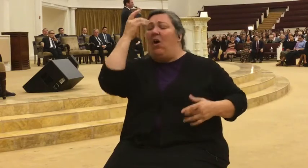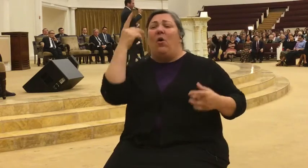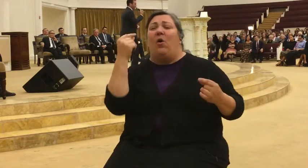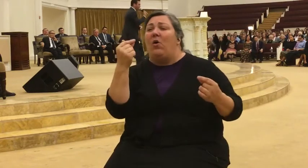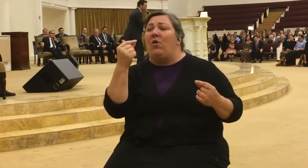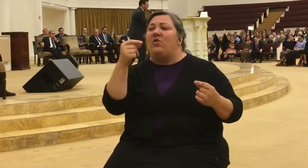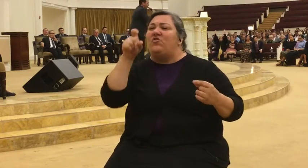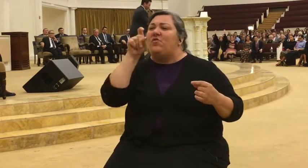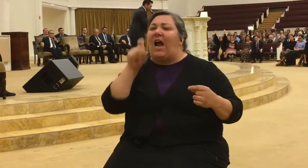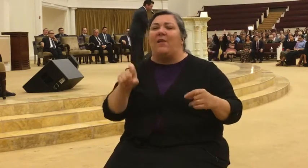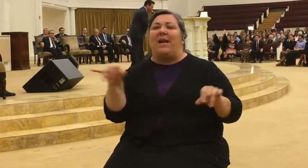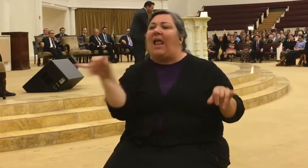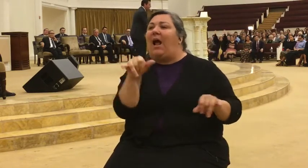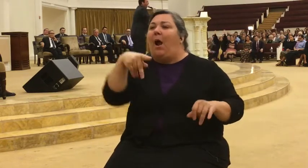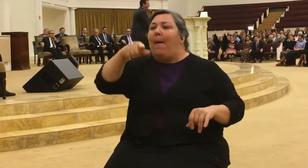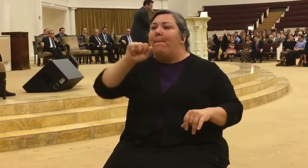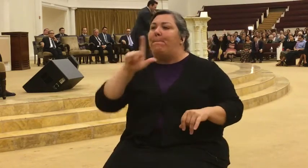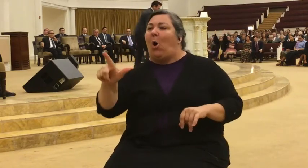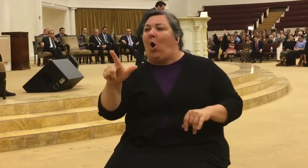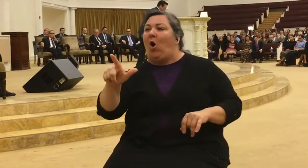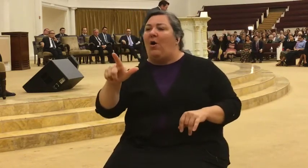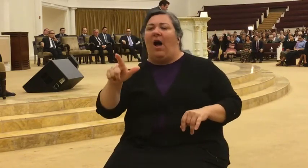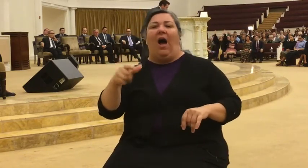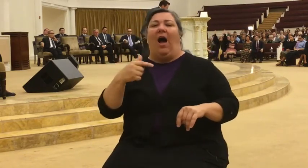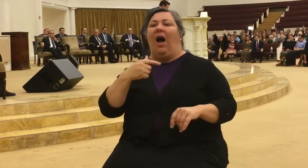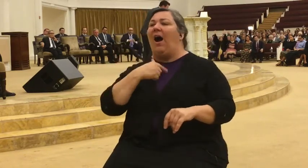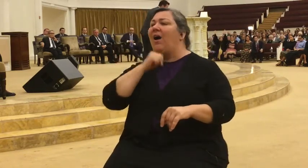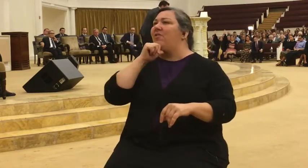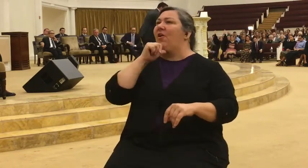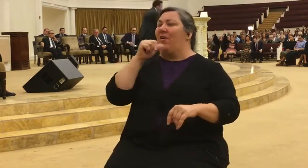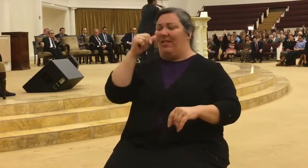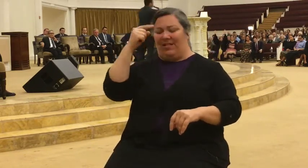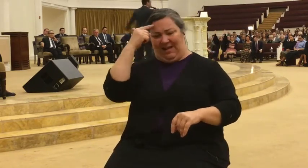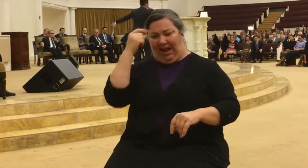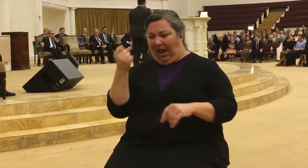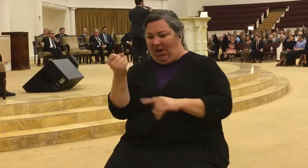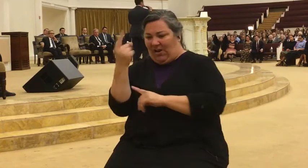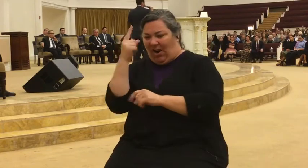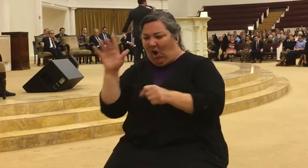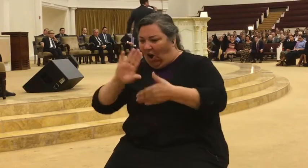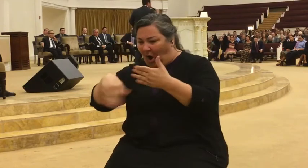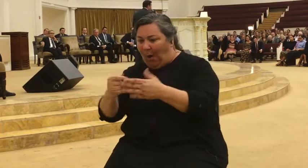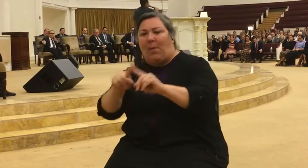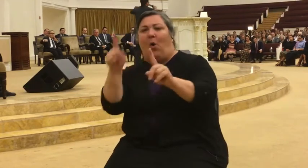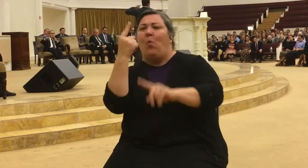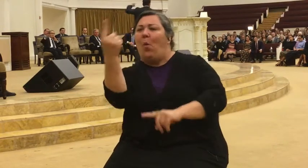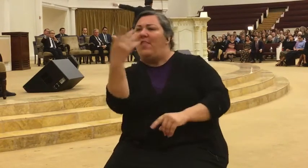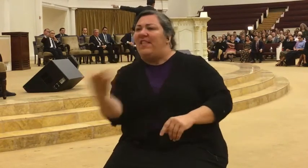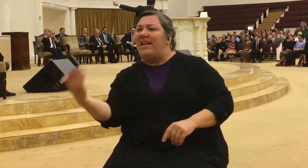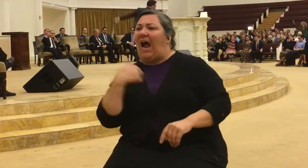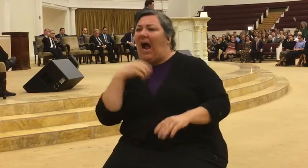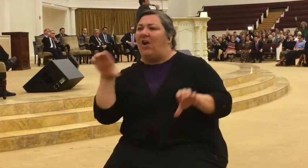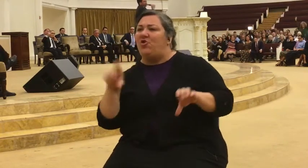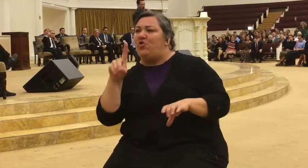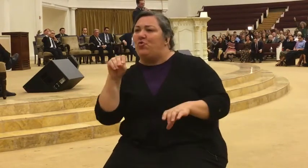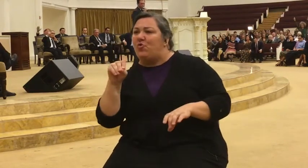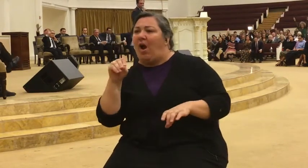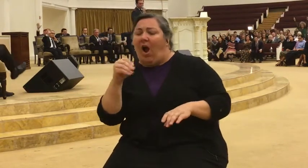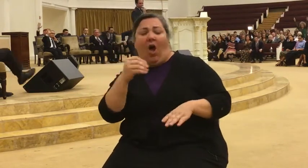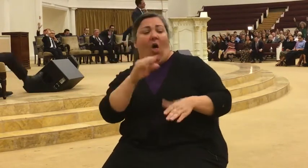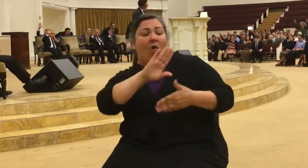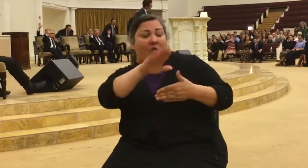the Apostle Paul. "Brethren, I count not myself to have apprehended, but this one thing I do, forgetting